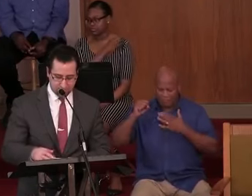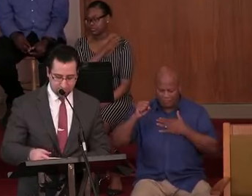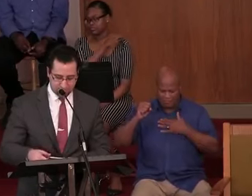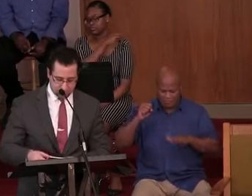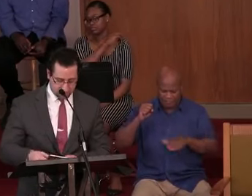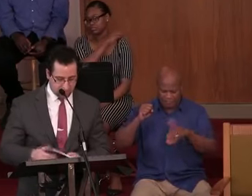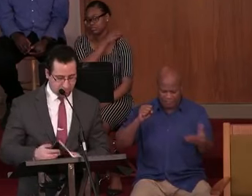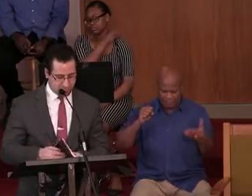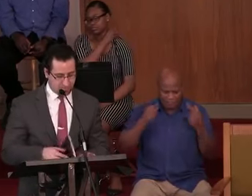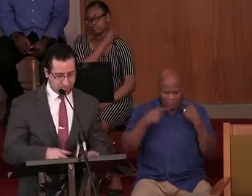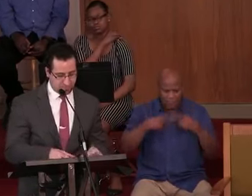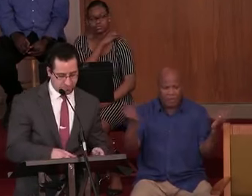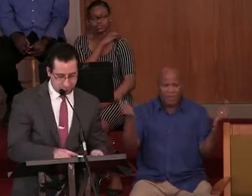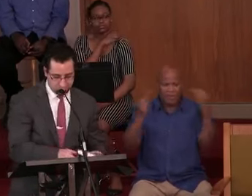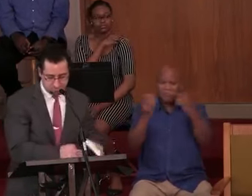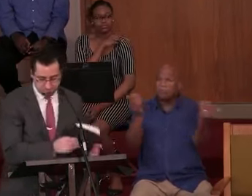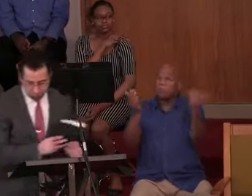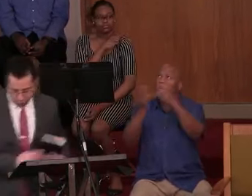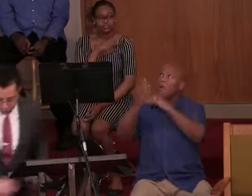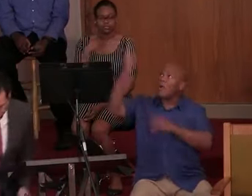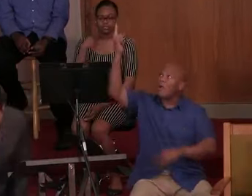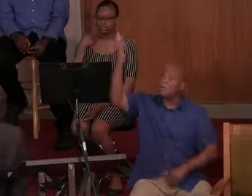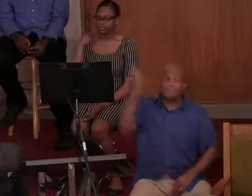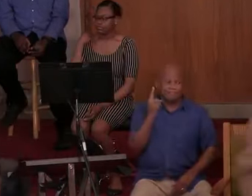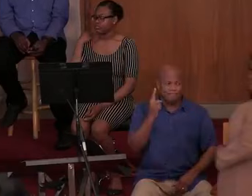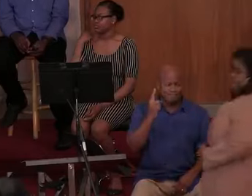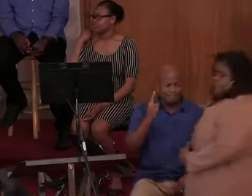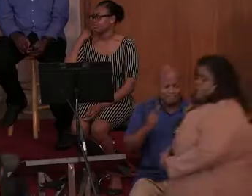death till he comes.